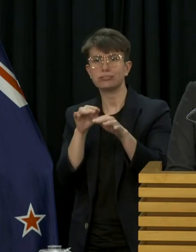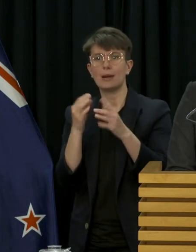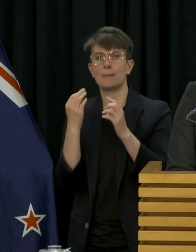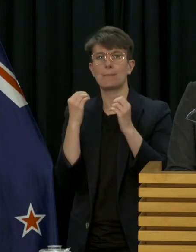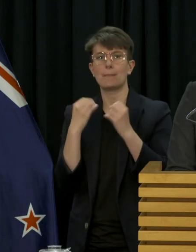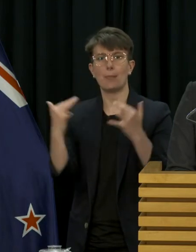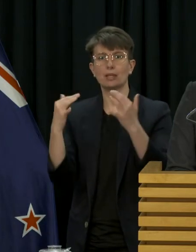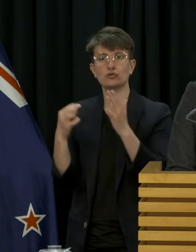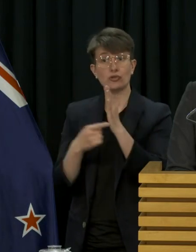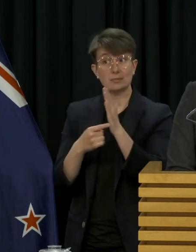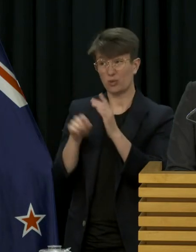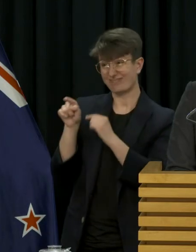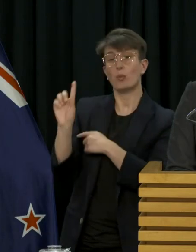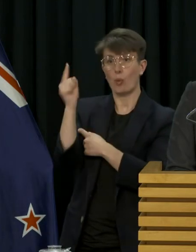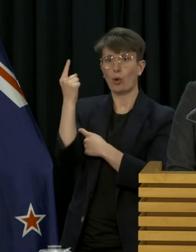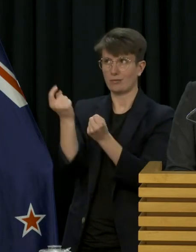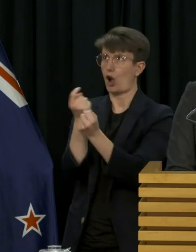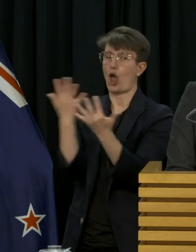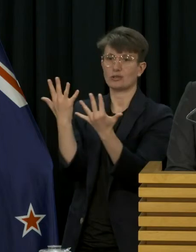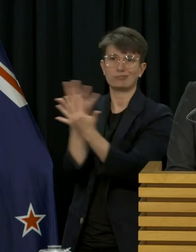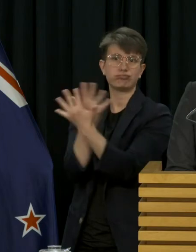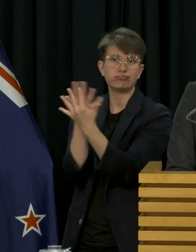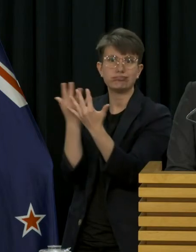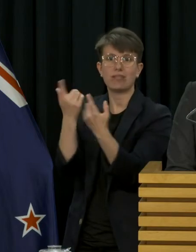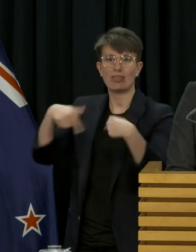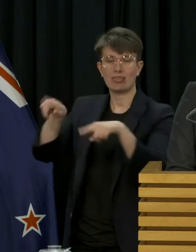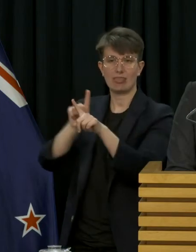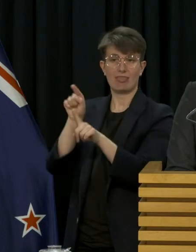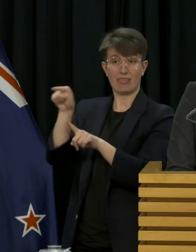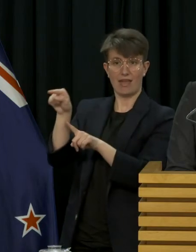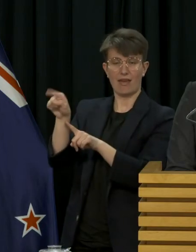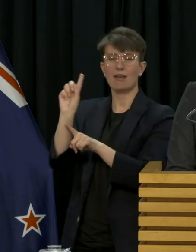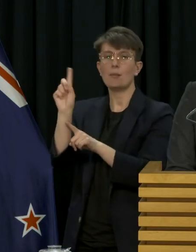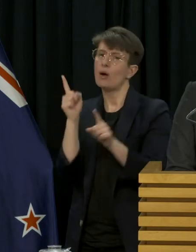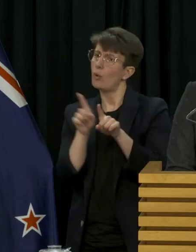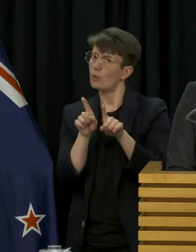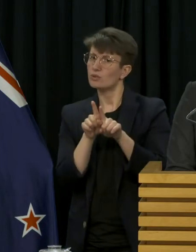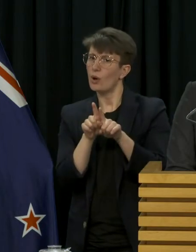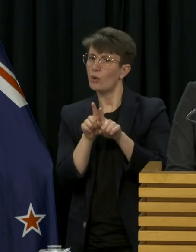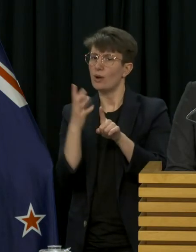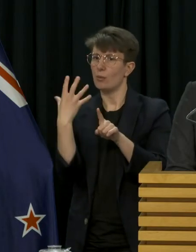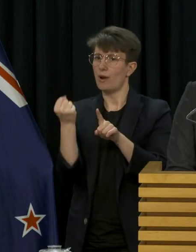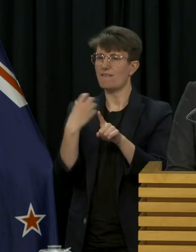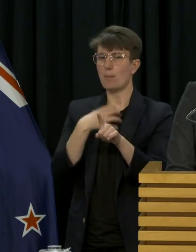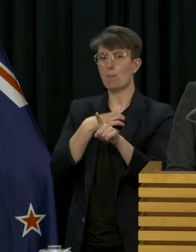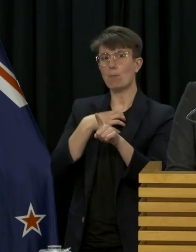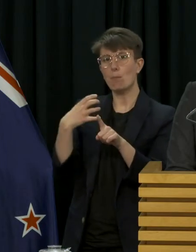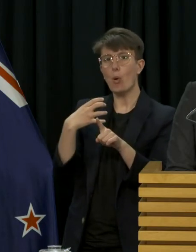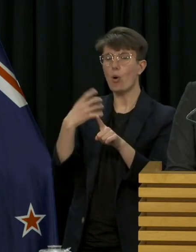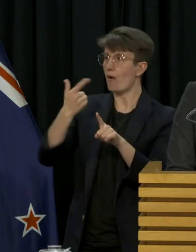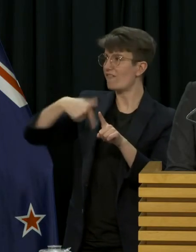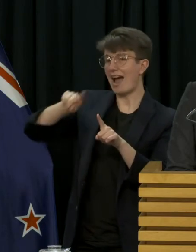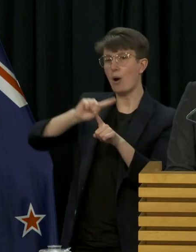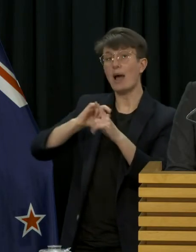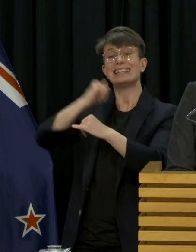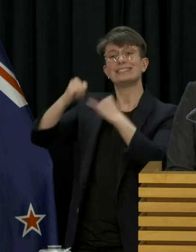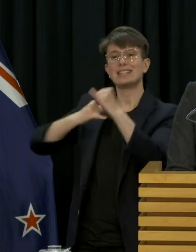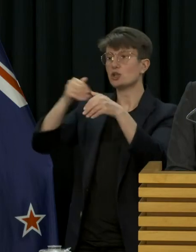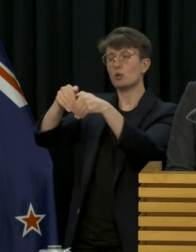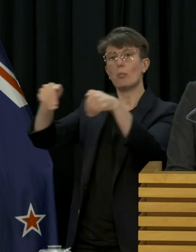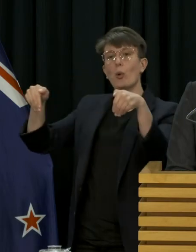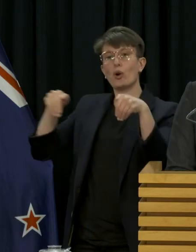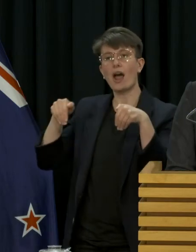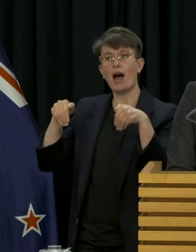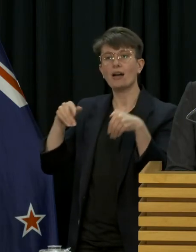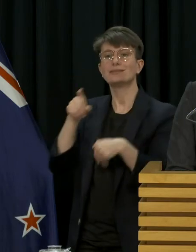but also that this is one of the areas where, given we have more of a border workforce living, it makes very good